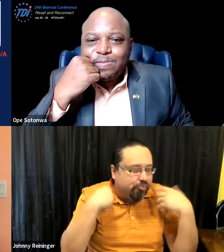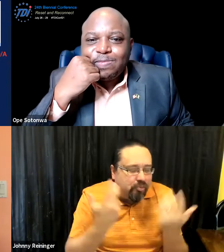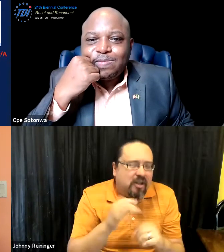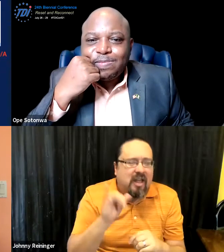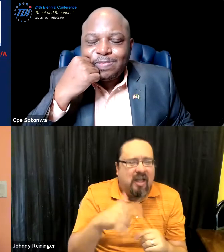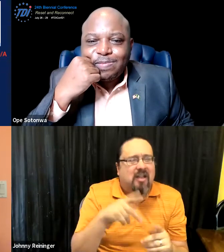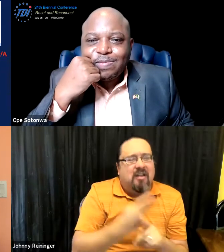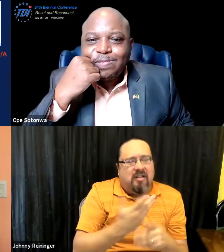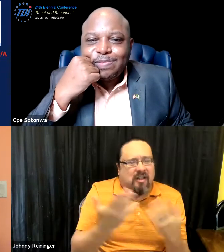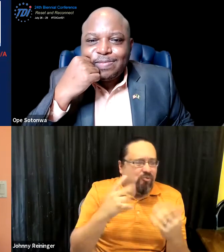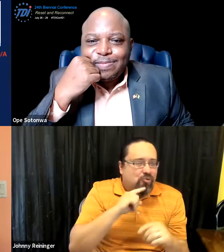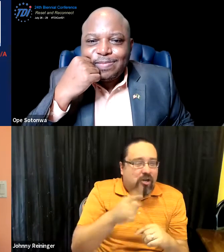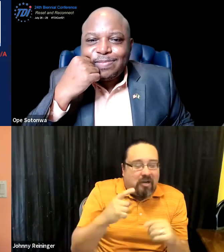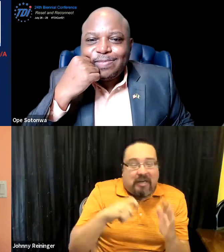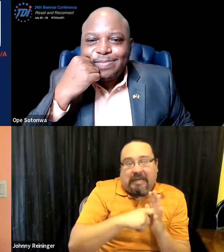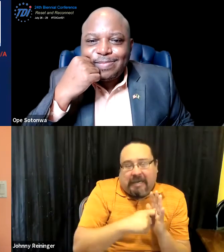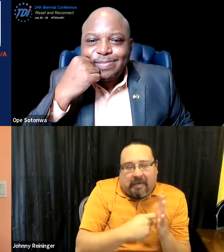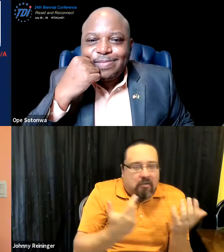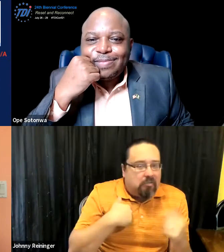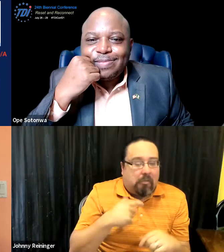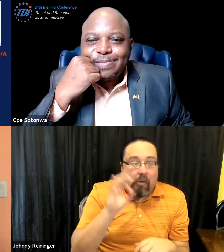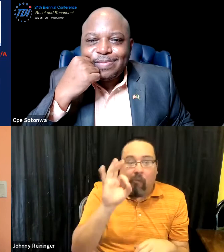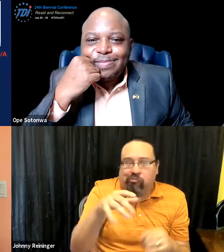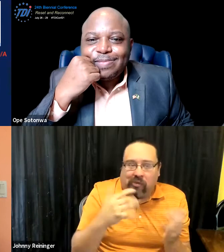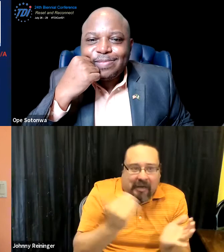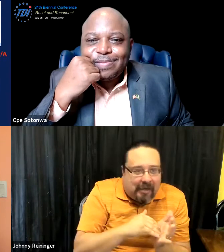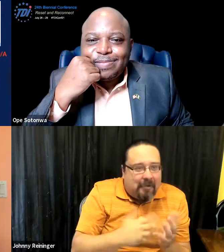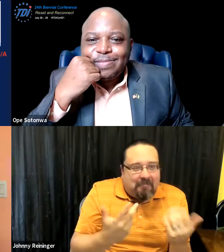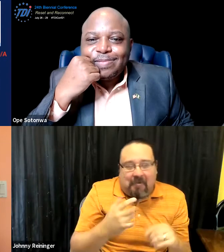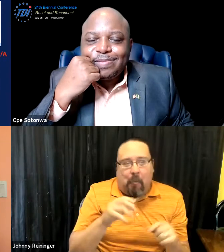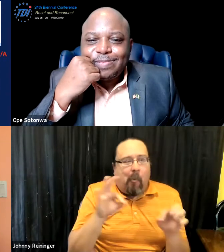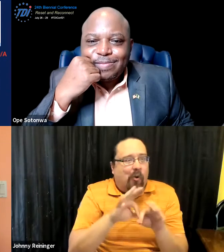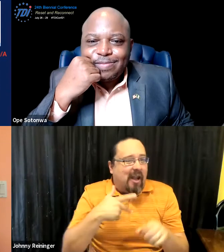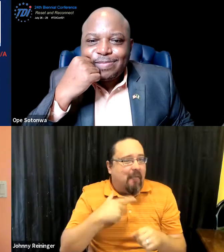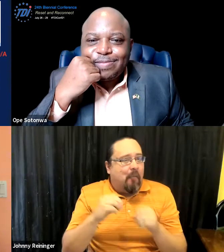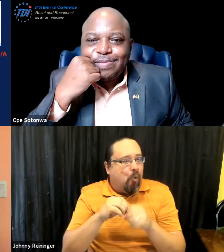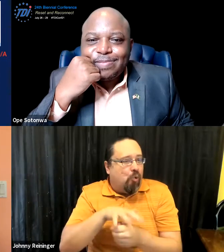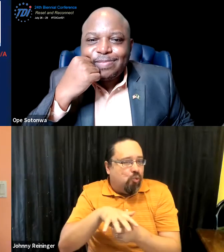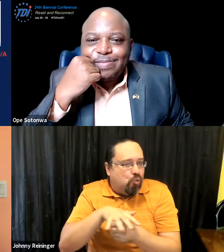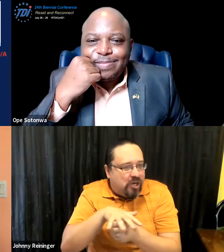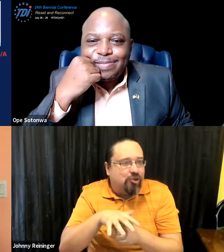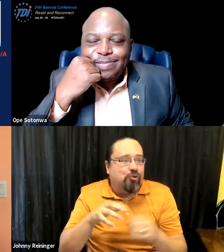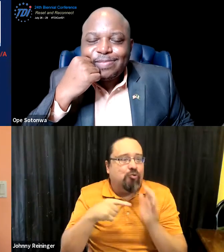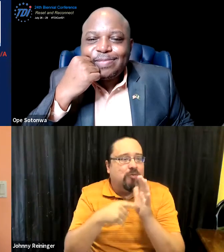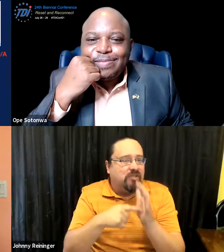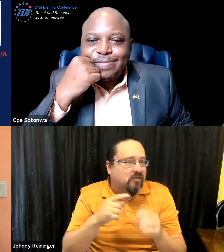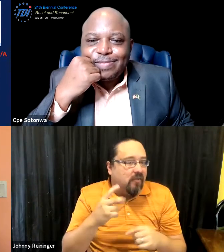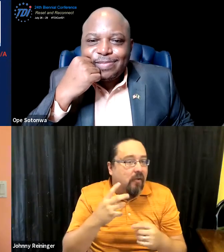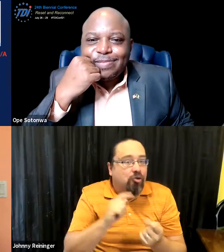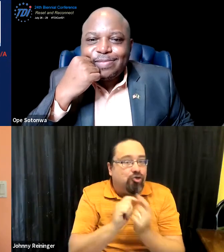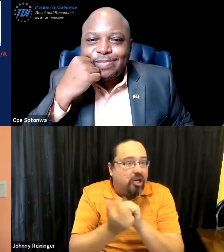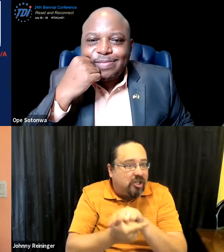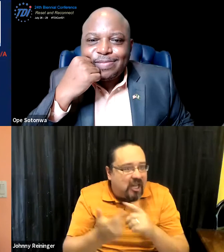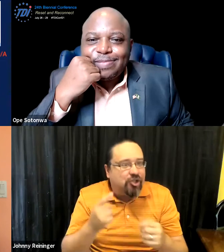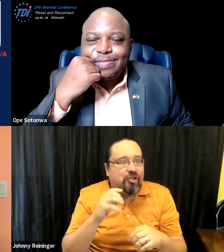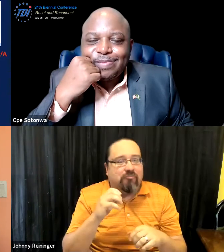variations. And some of the family members may not understand that accent. So one of the things I want to stress again, it's important to have more